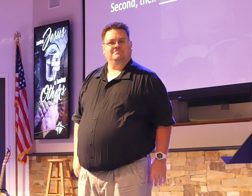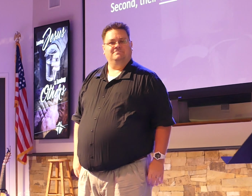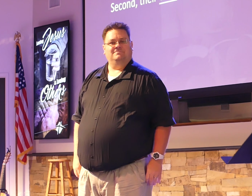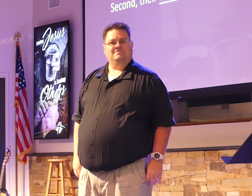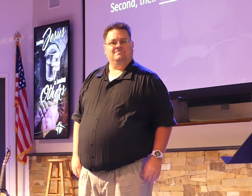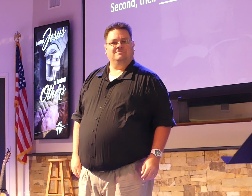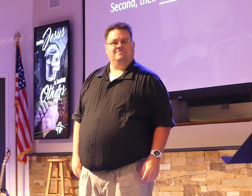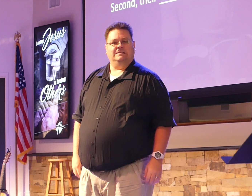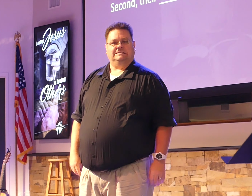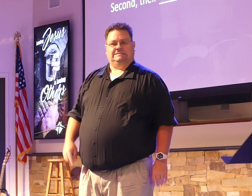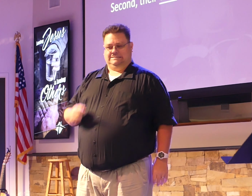I said, none.